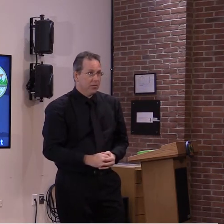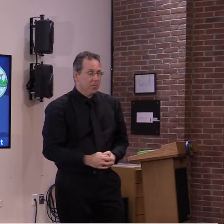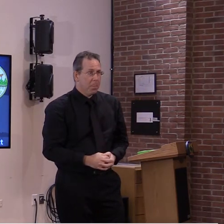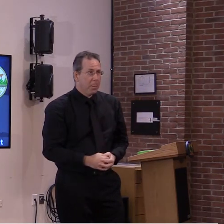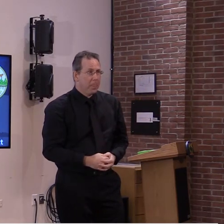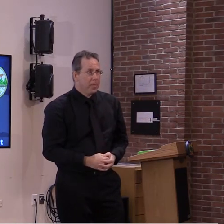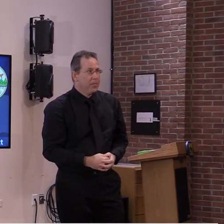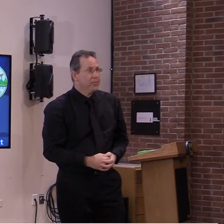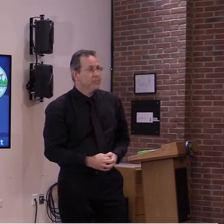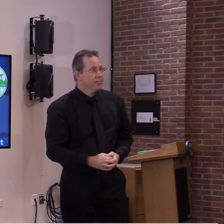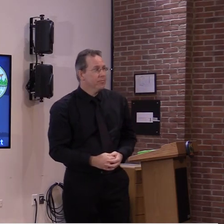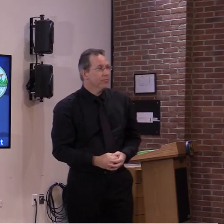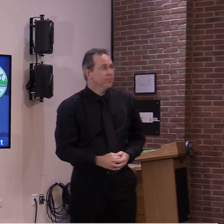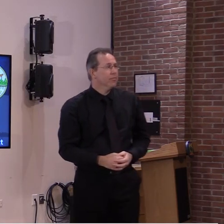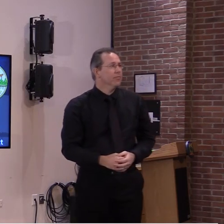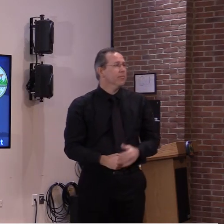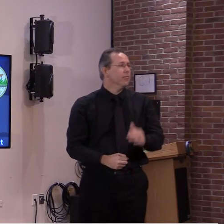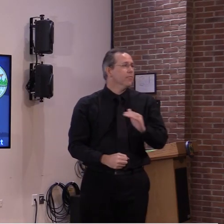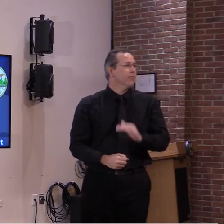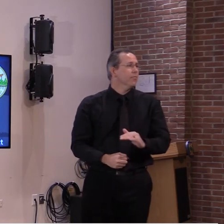Lisa, the Valley Reporter.